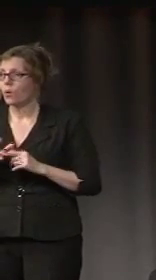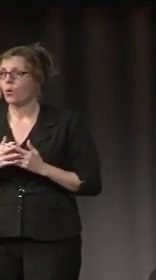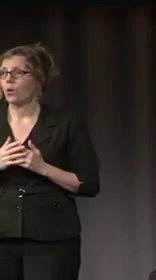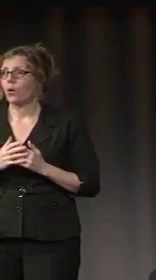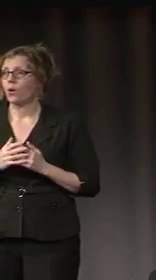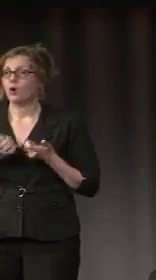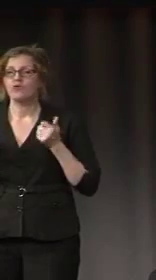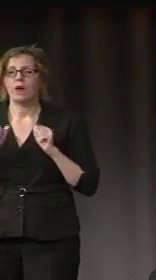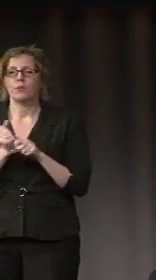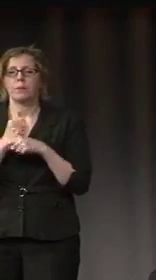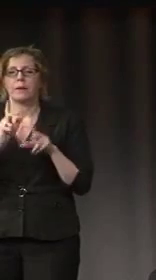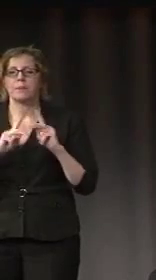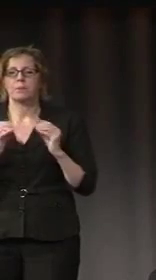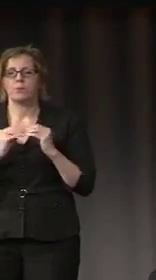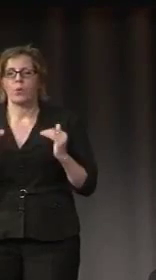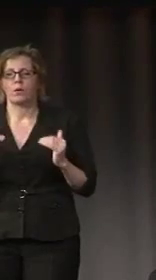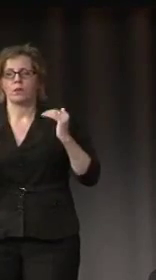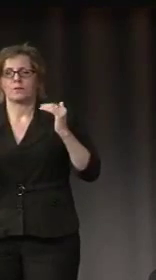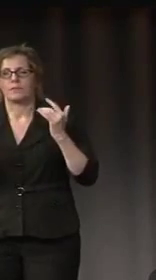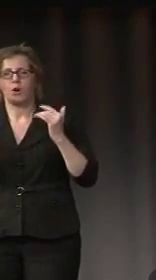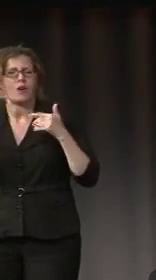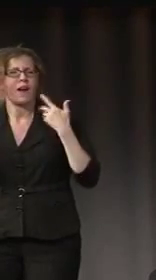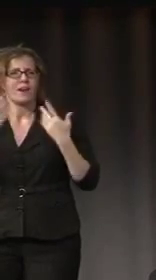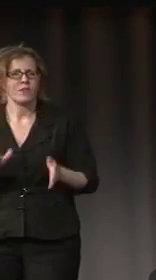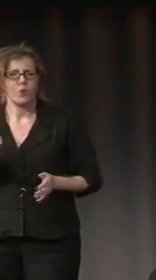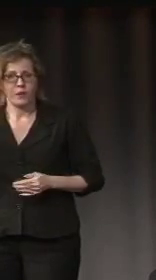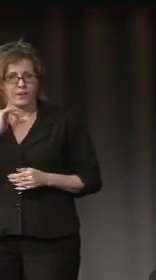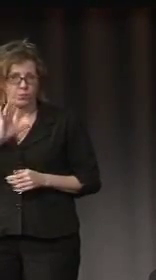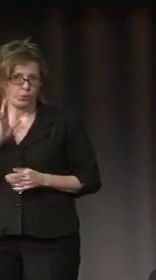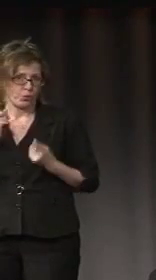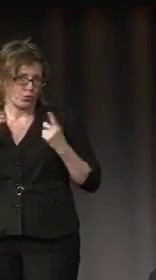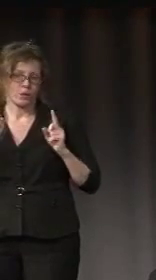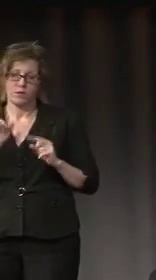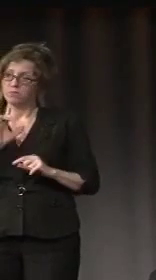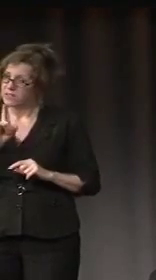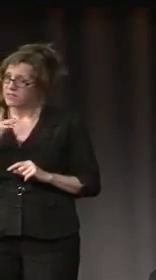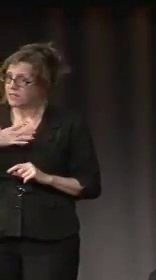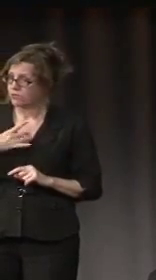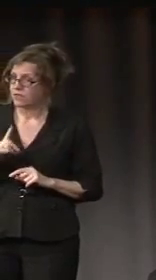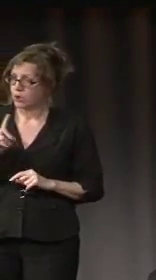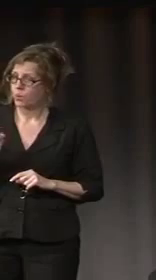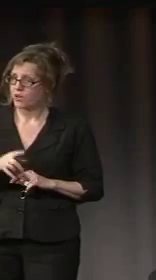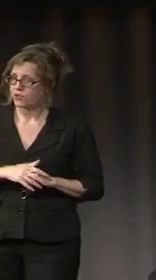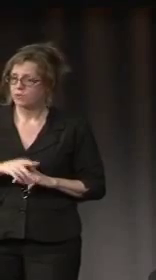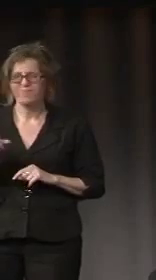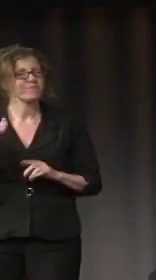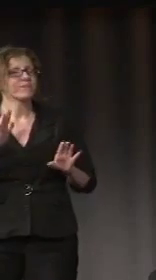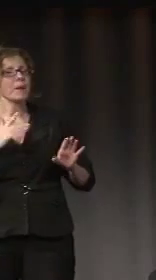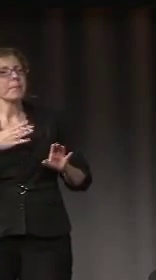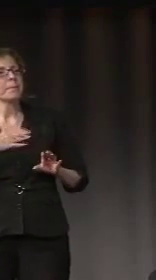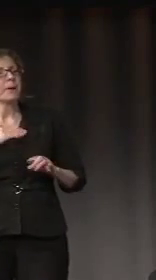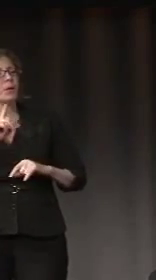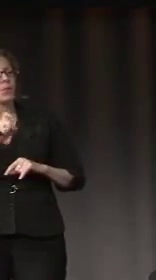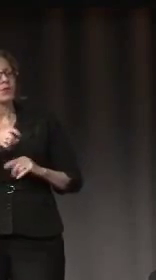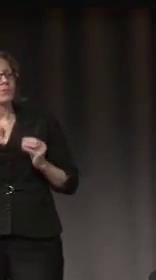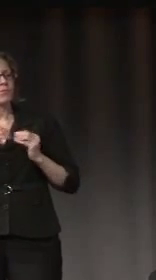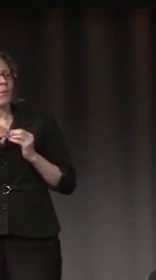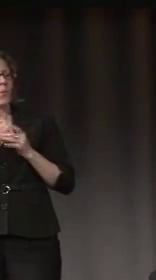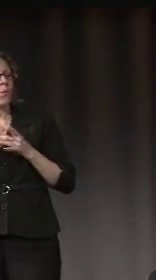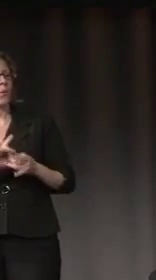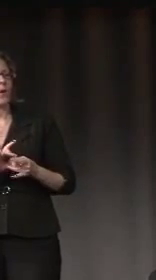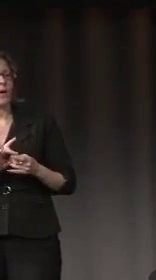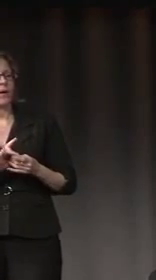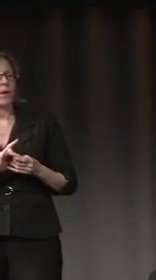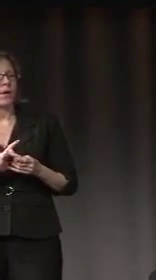a bit smarter. I don't know if that works. Yeah. This would be an interesting question, you know. I guess my question would be more, is there anything about